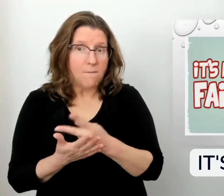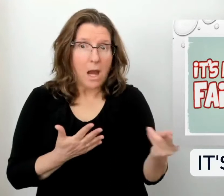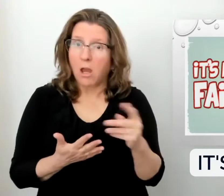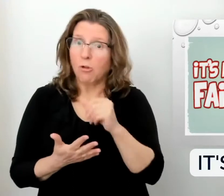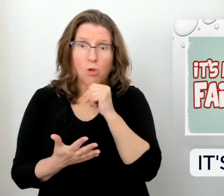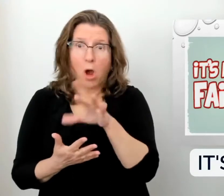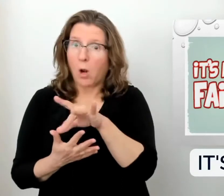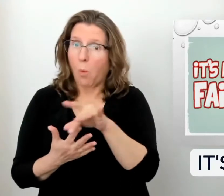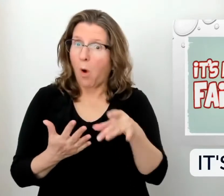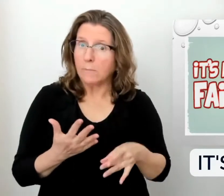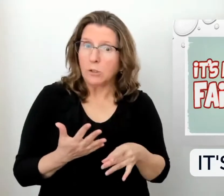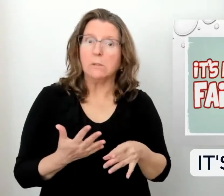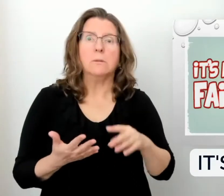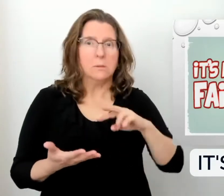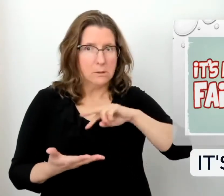If failure is not an option,